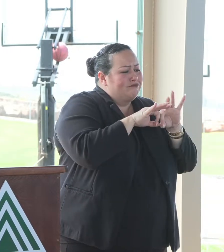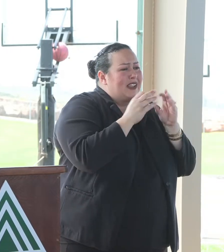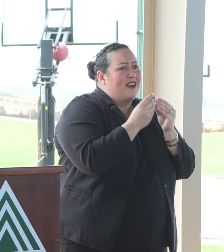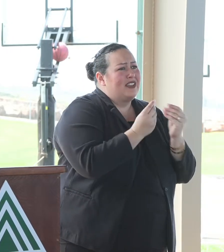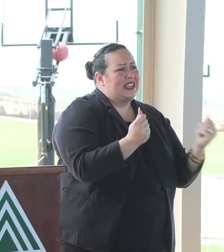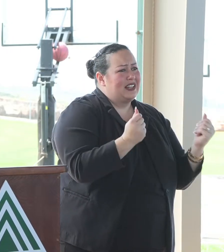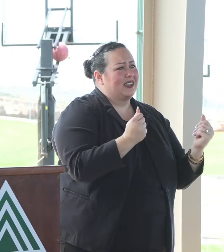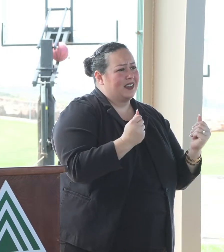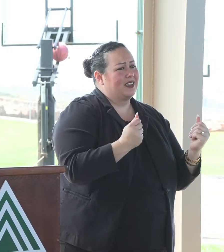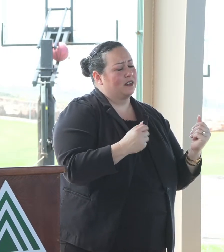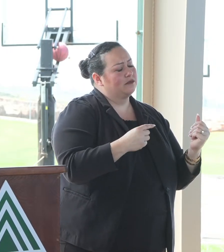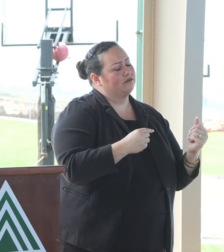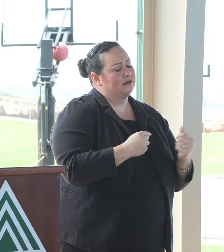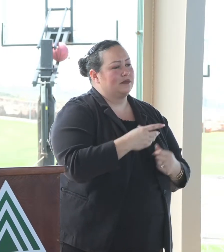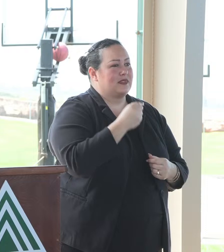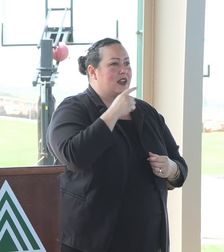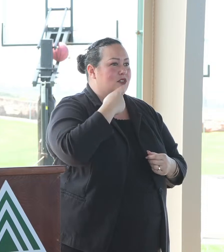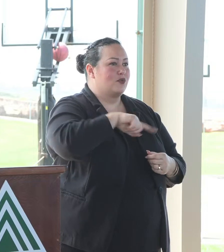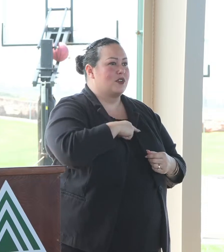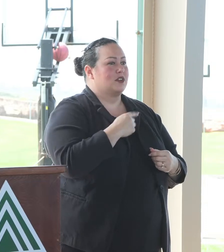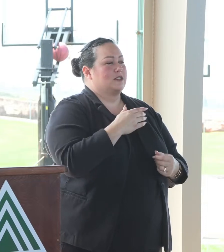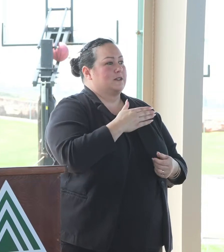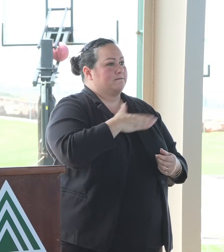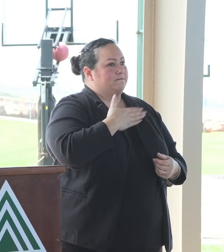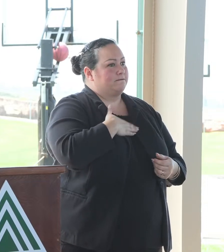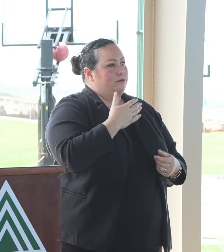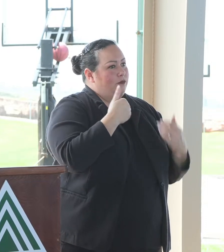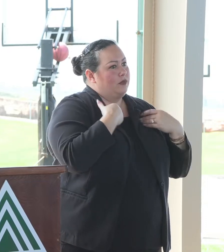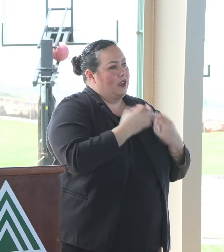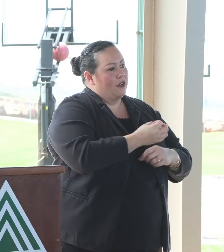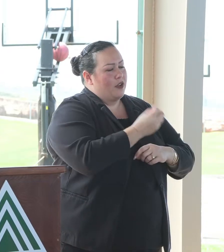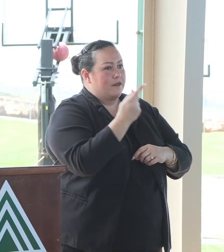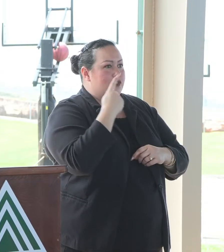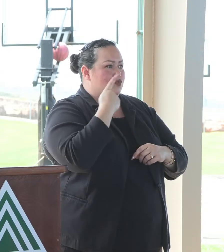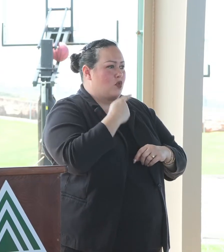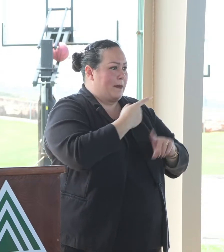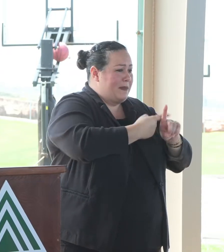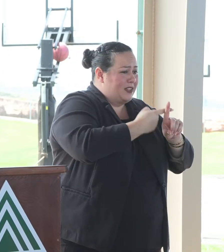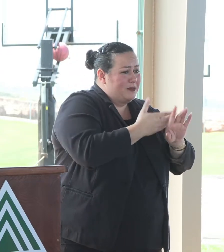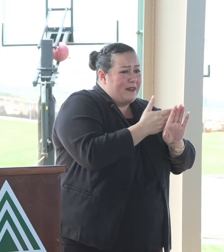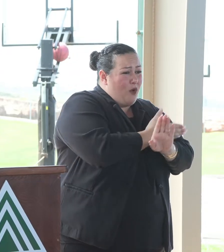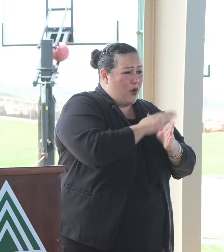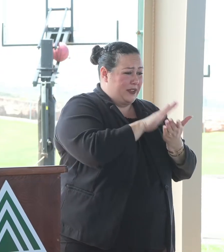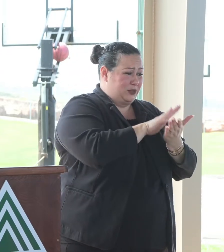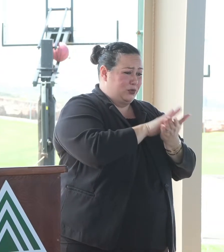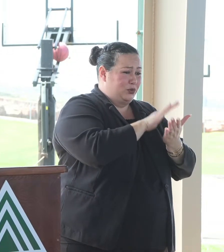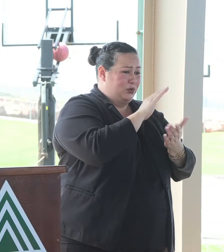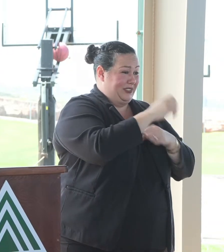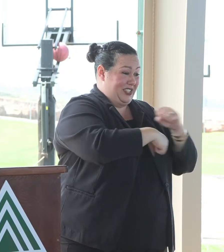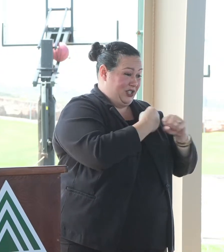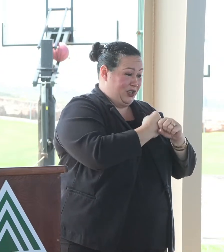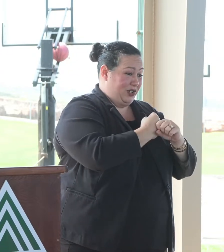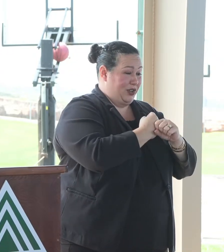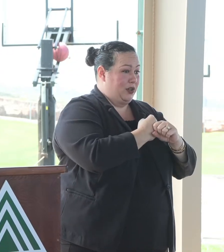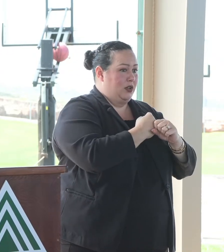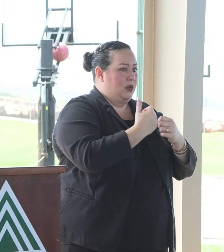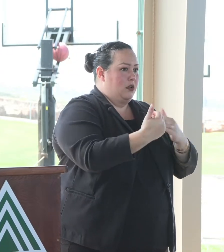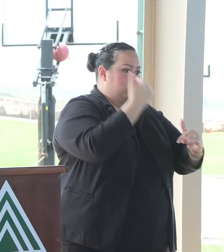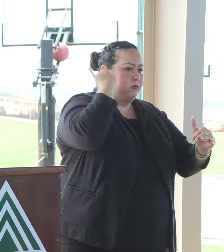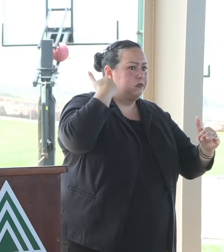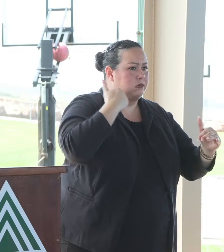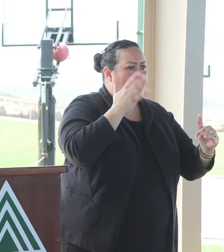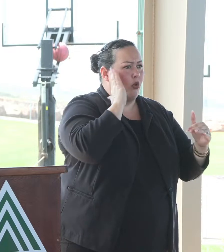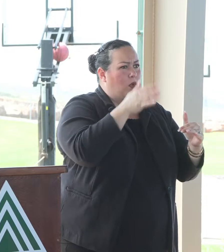we're glad to do it in the first few months, before even a full school year passed, which, needless to say, is not easy. And the Army